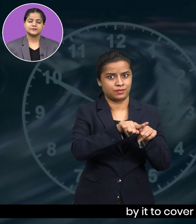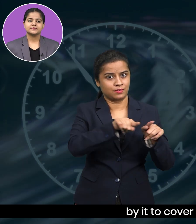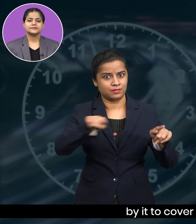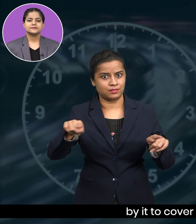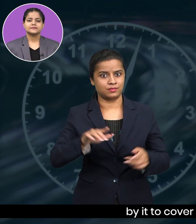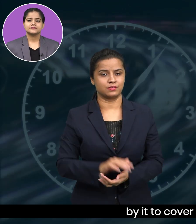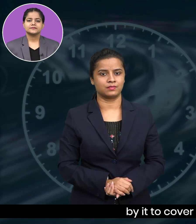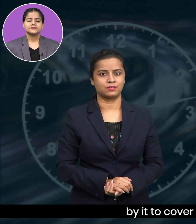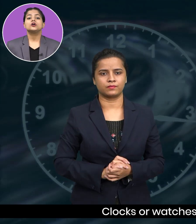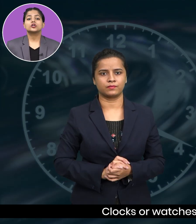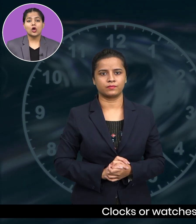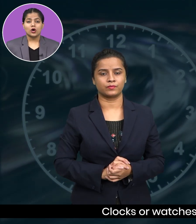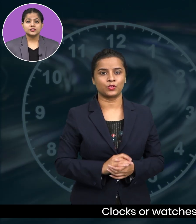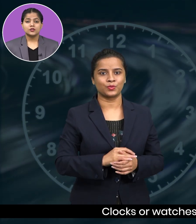distance.